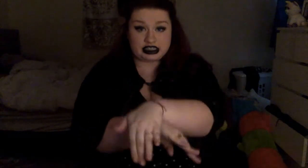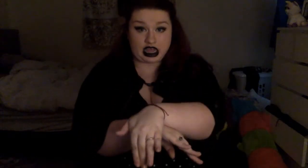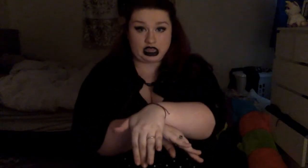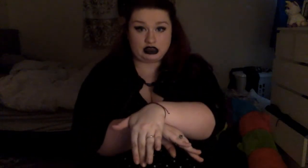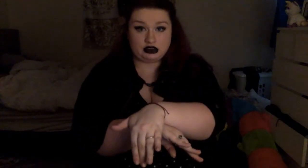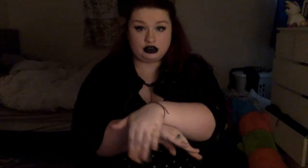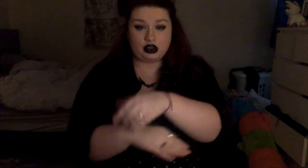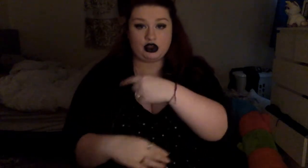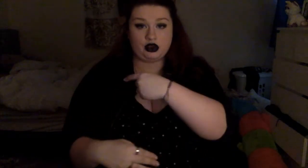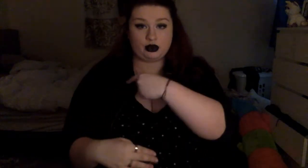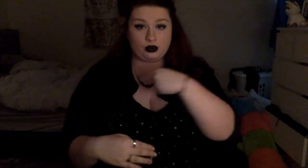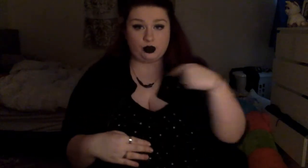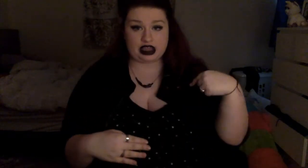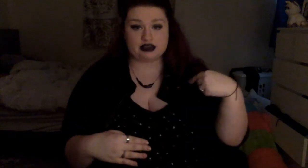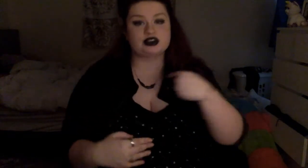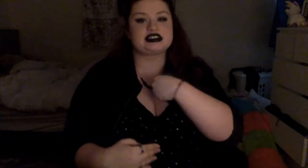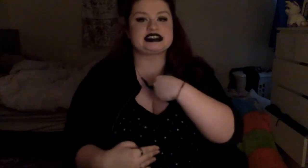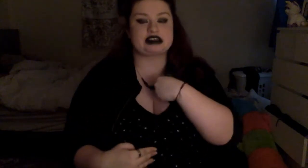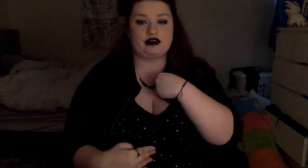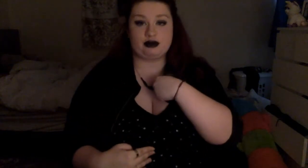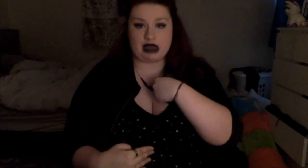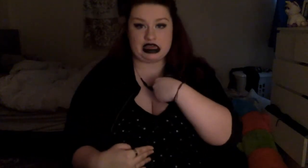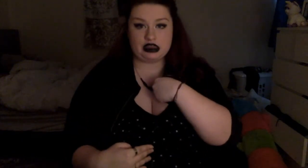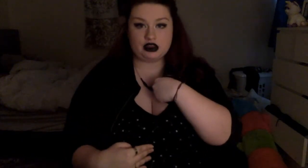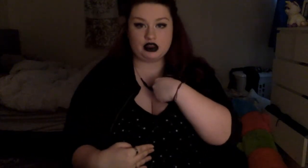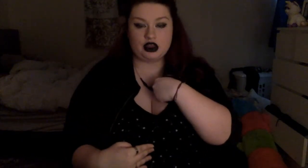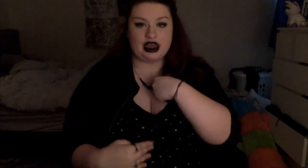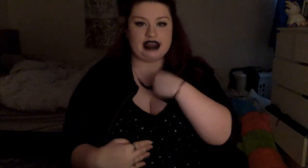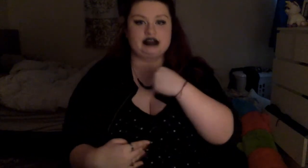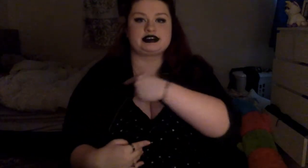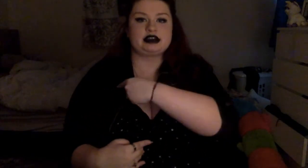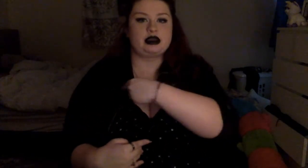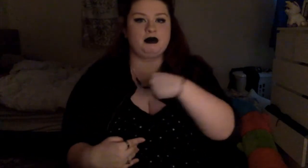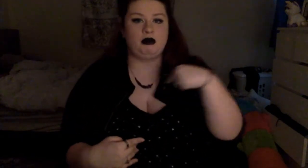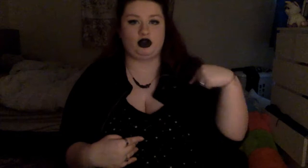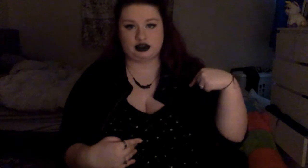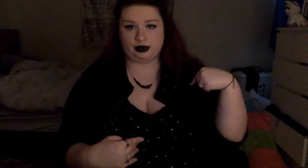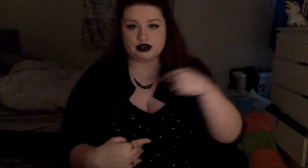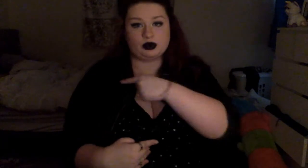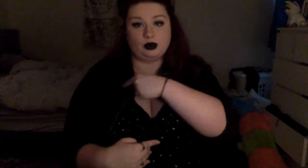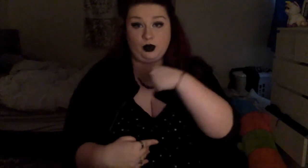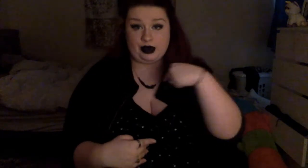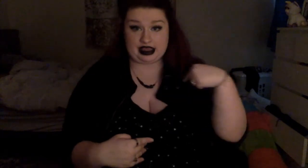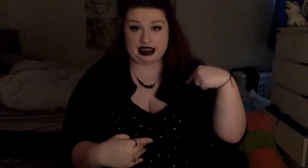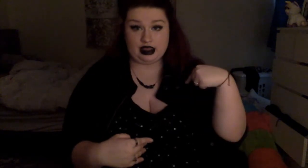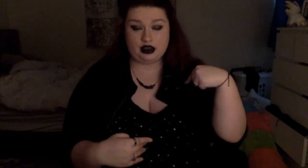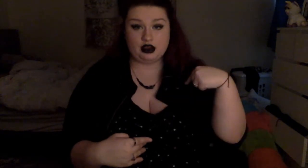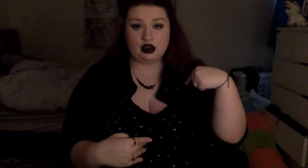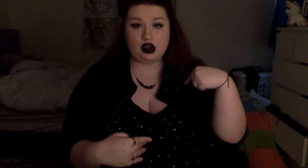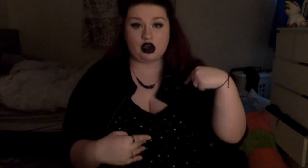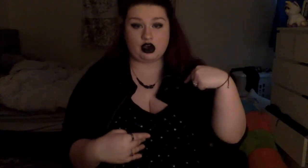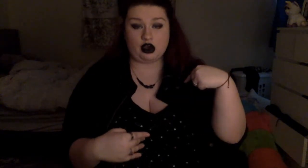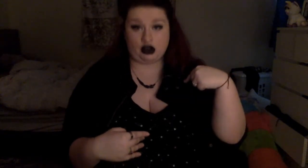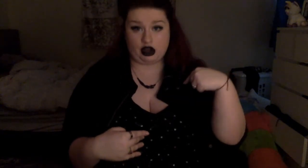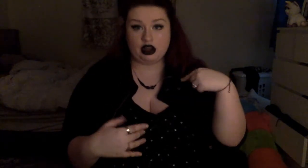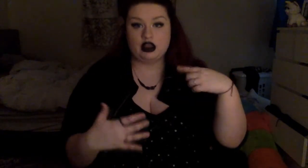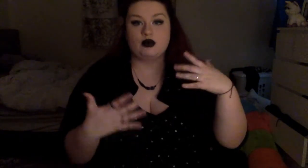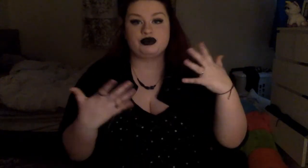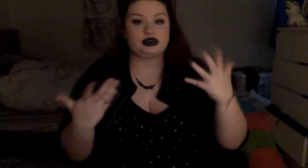tonight, we. So this is the sign for me, and this is like multiple. So we are.